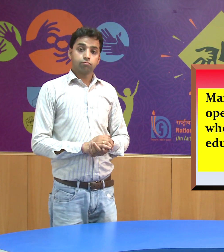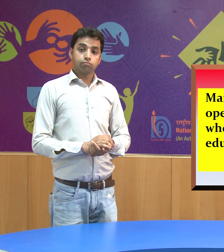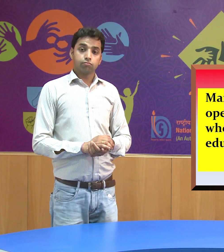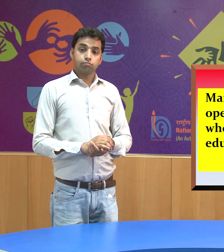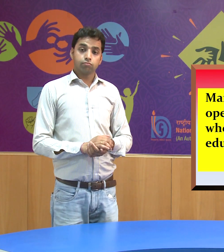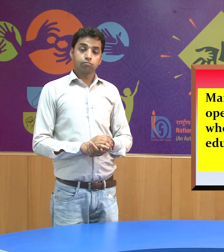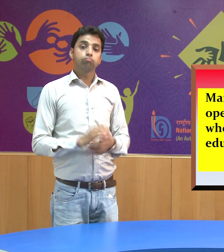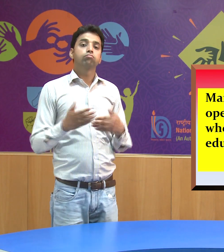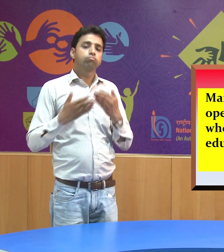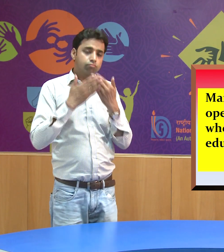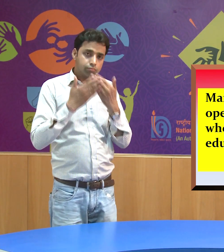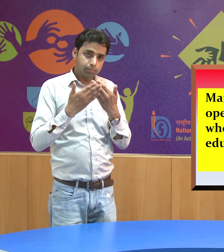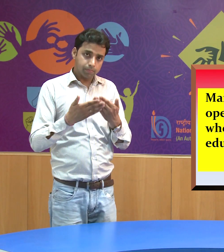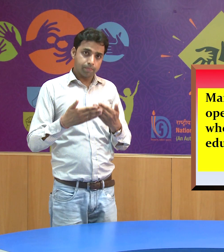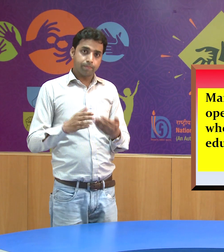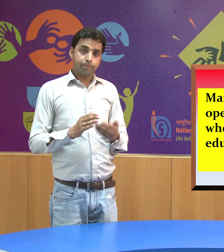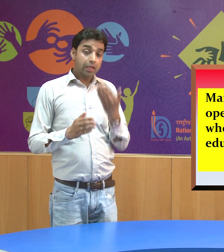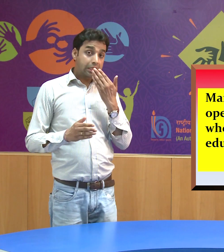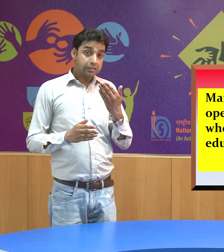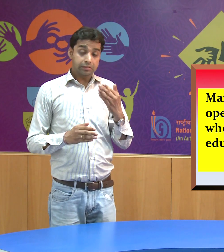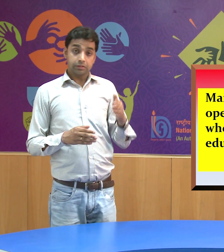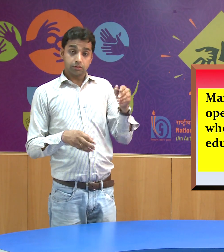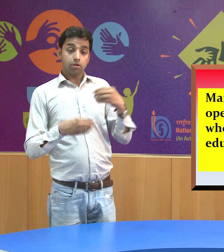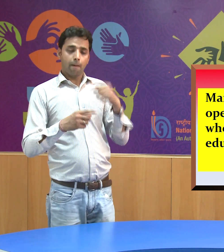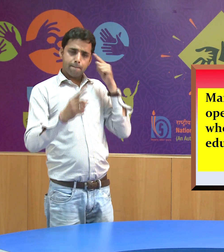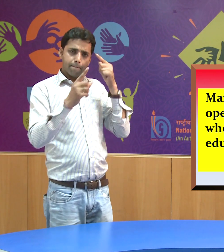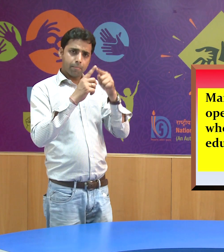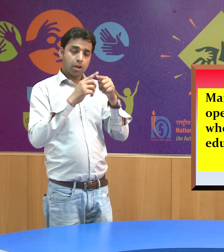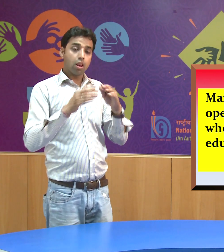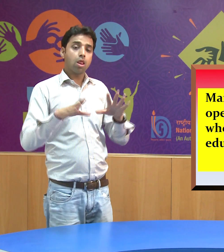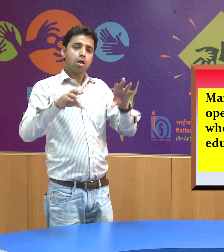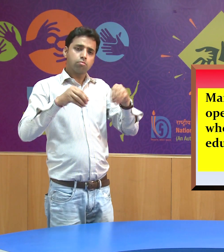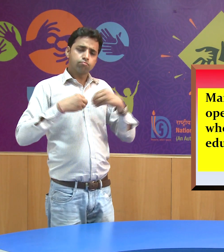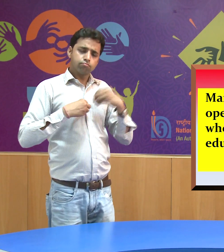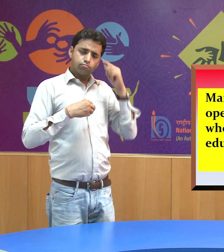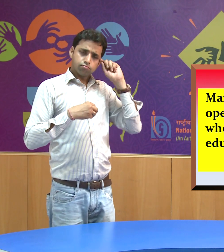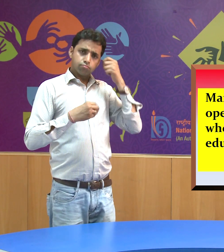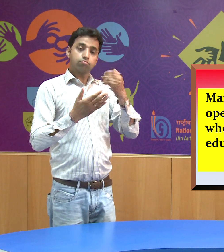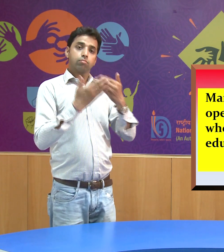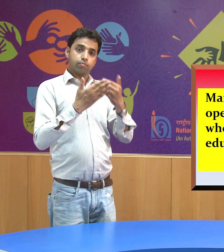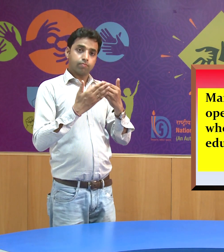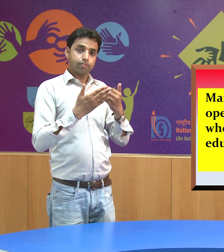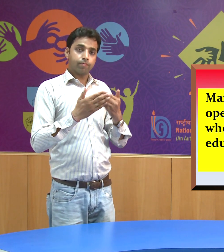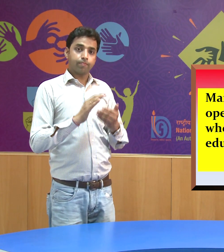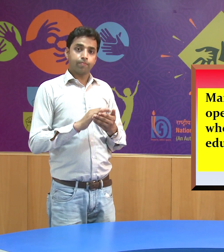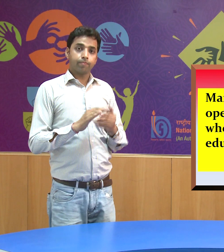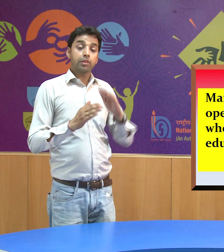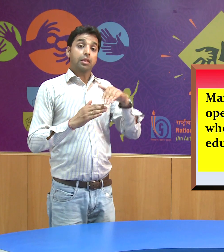such schools as they believed that after getting English education, they will get